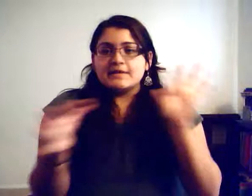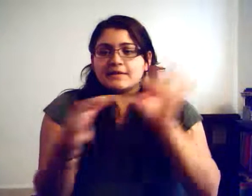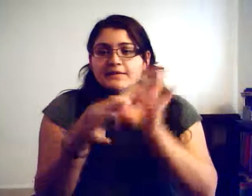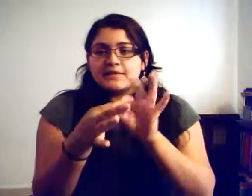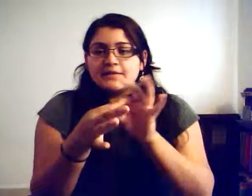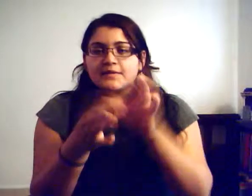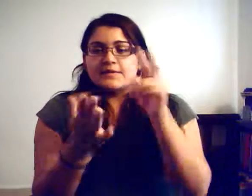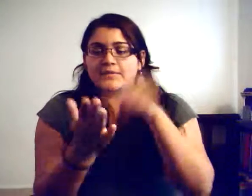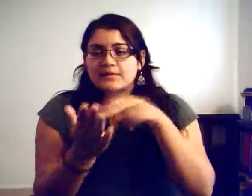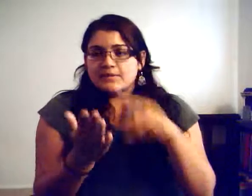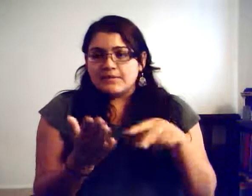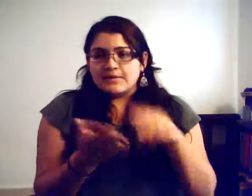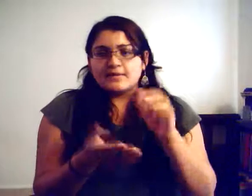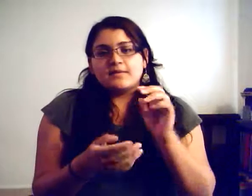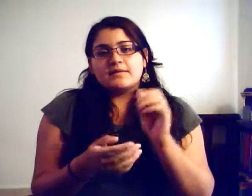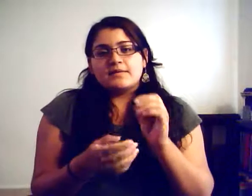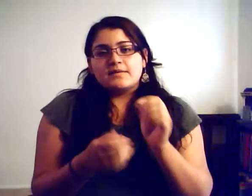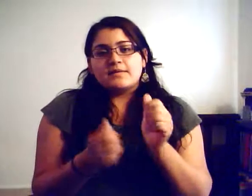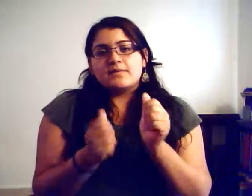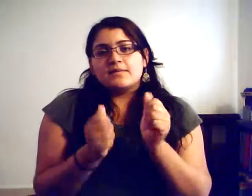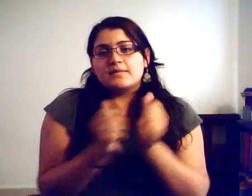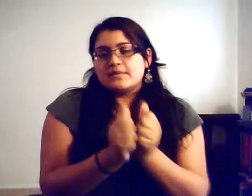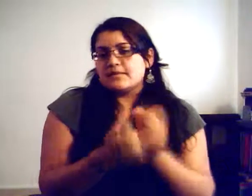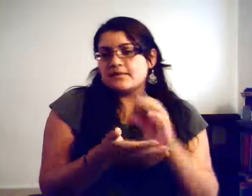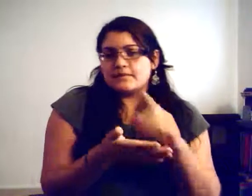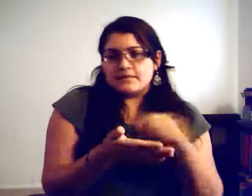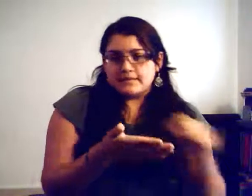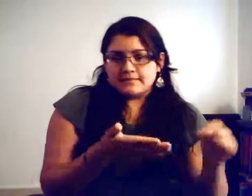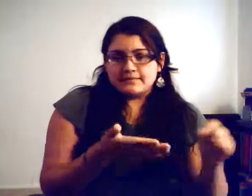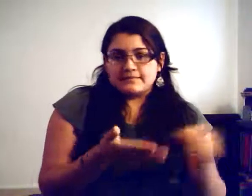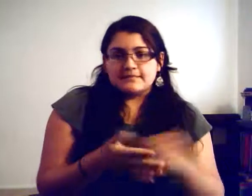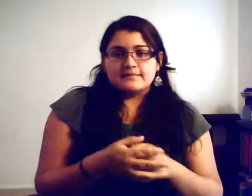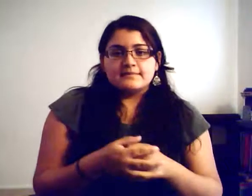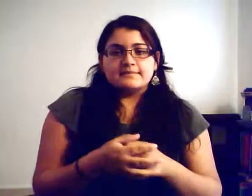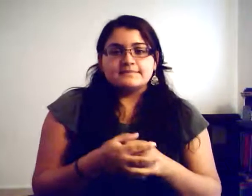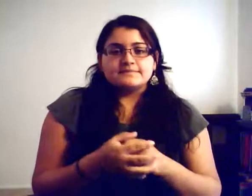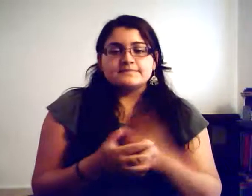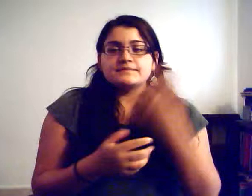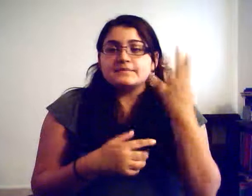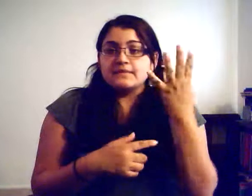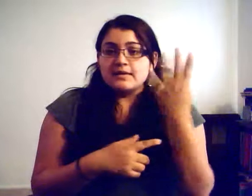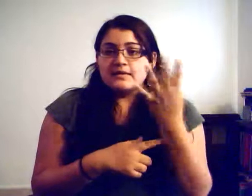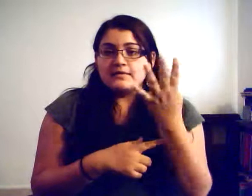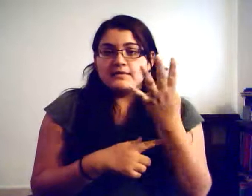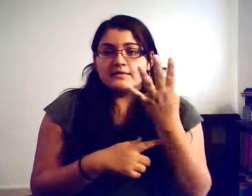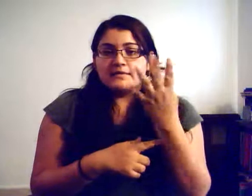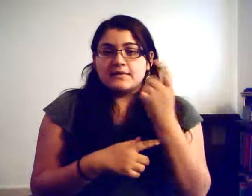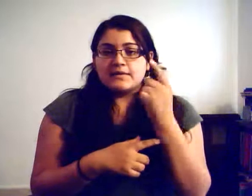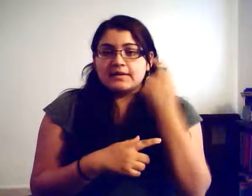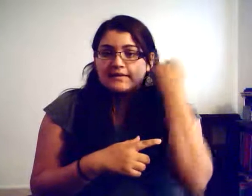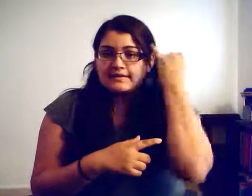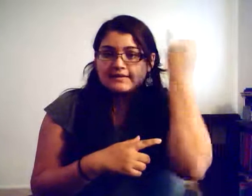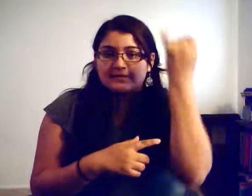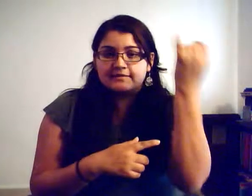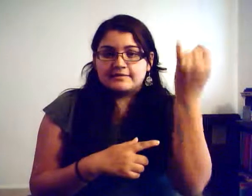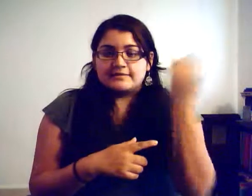is I have 4 content areas that I determine by random, really. I just decide